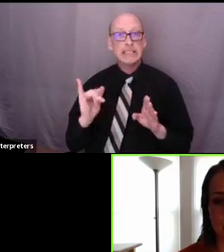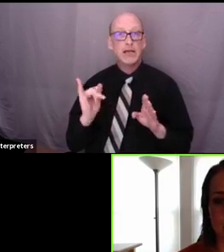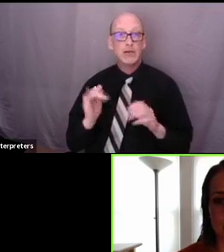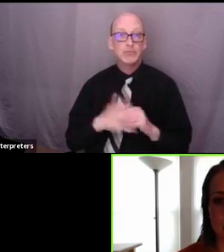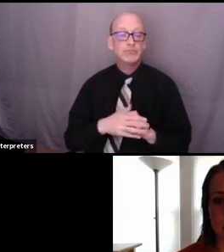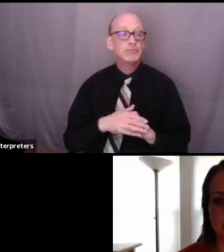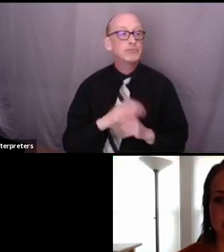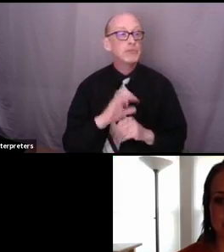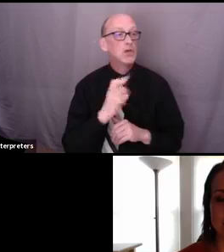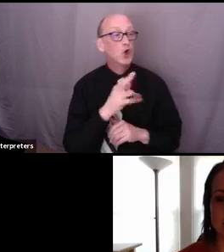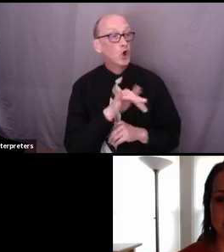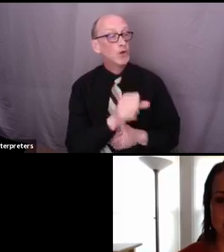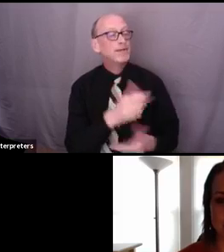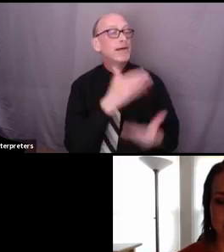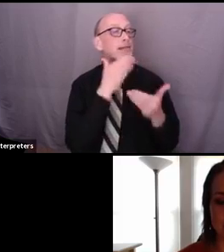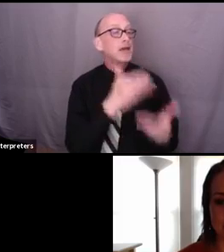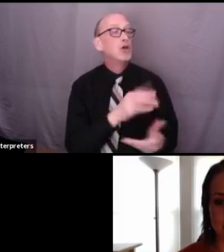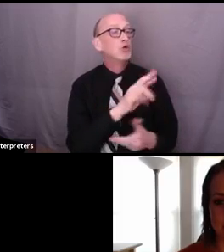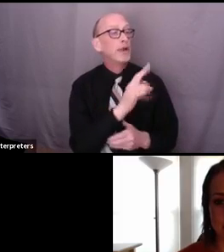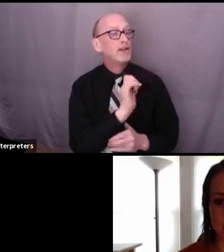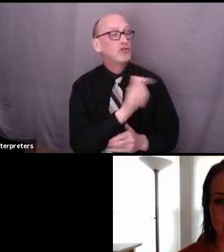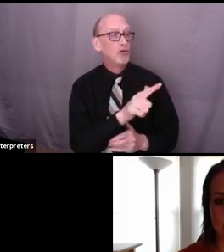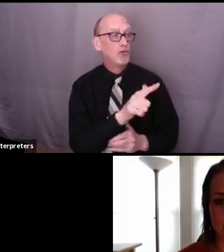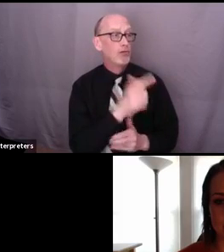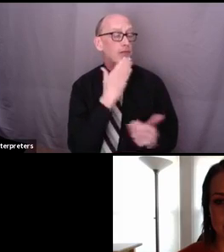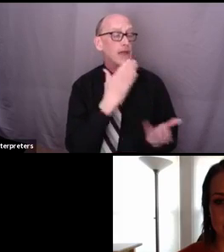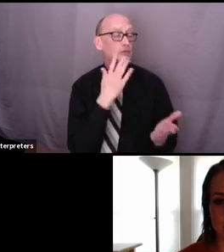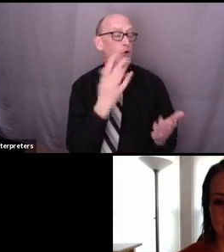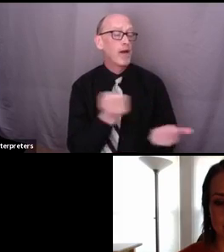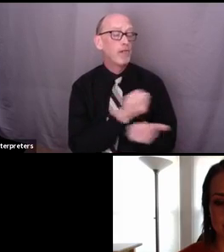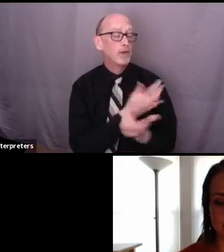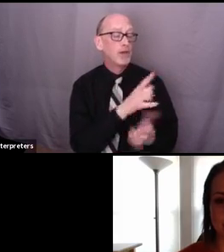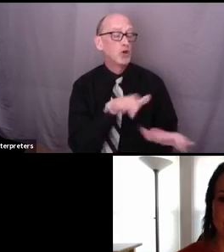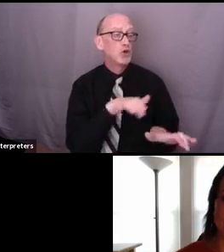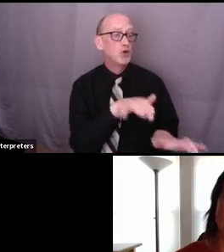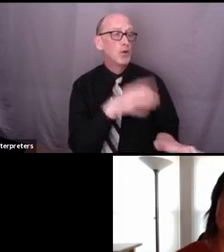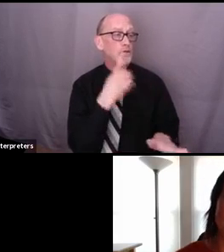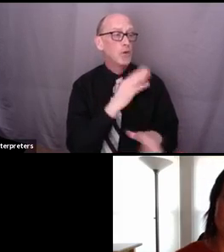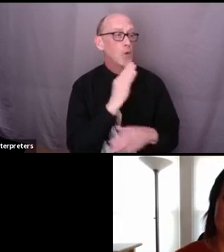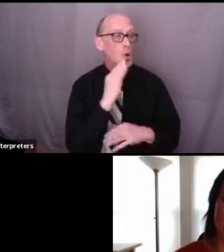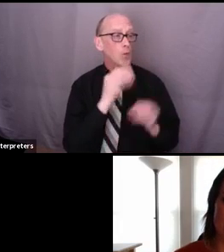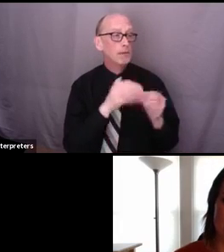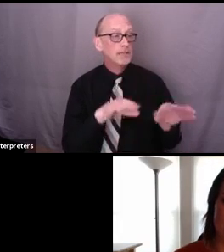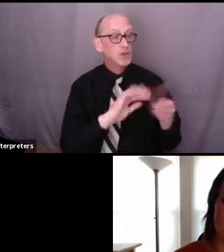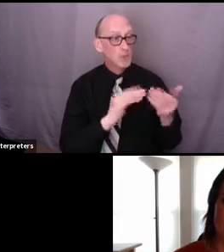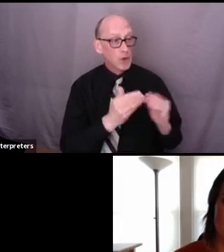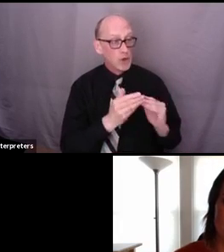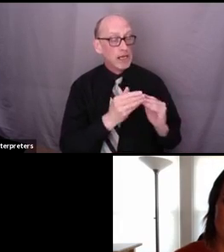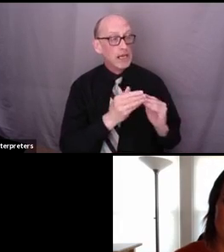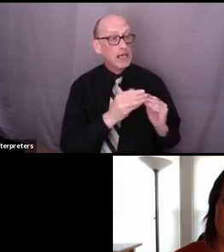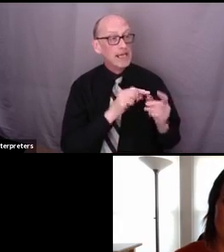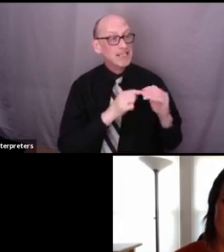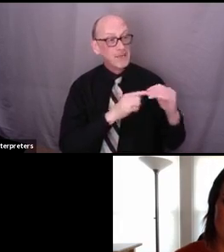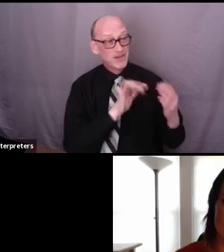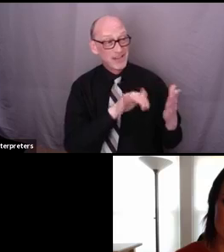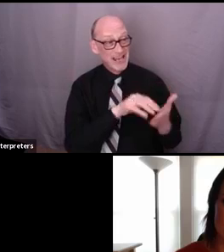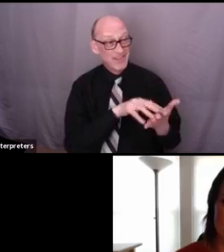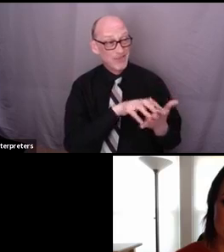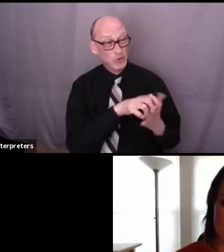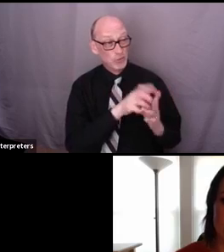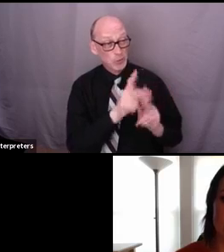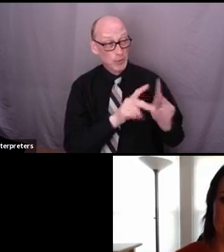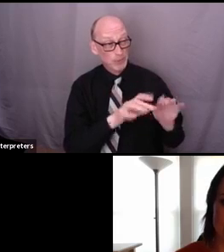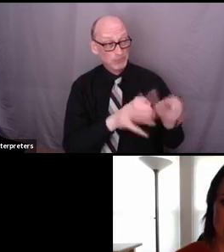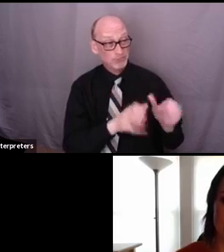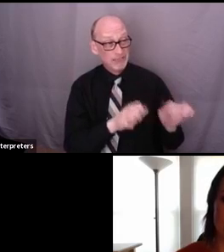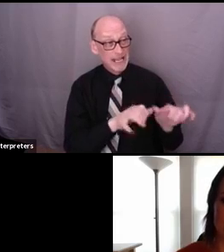Rachel, thank you. And thanks for all you're doing in our homeless community to make sure that that very vulnerable population is able to stay as